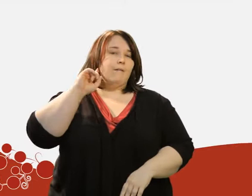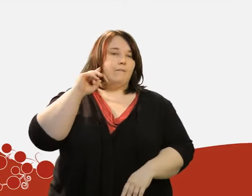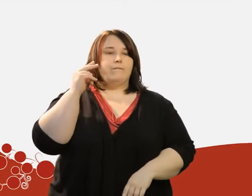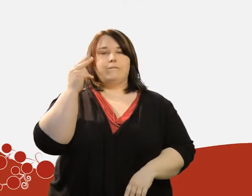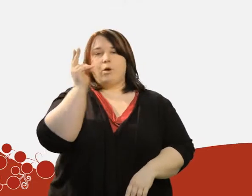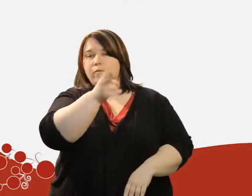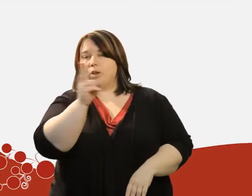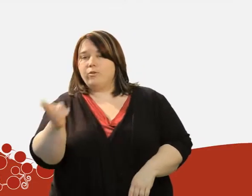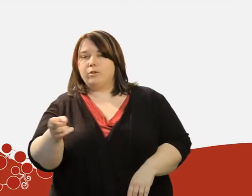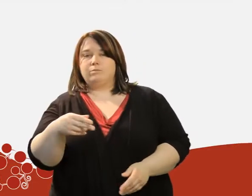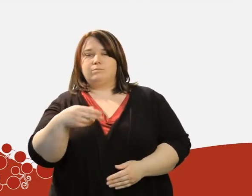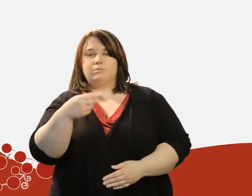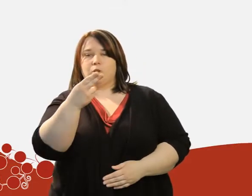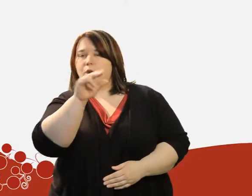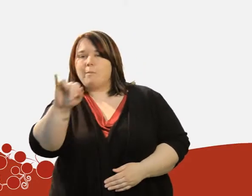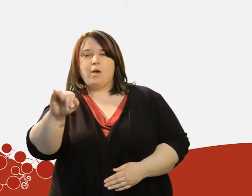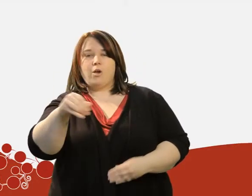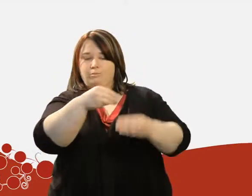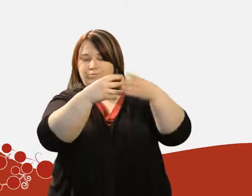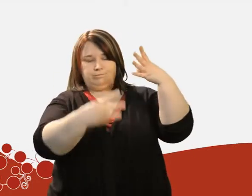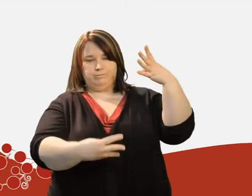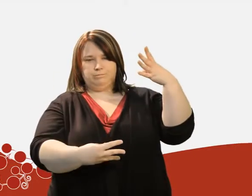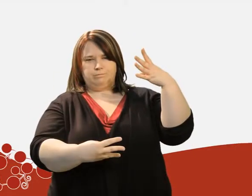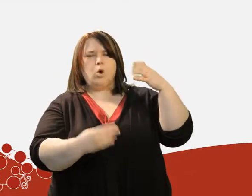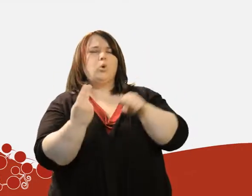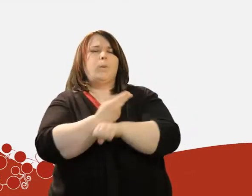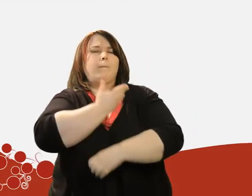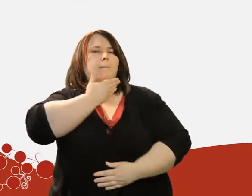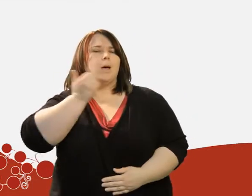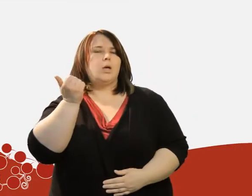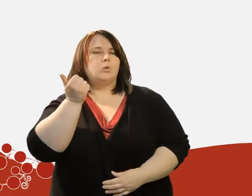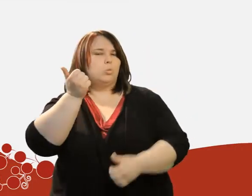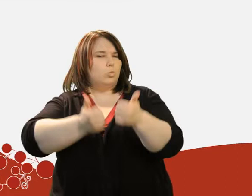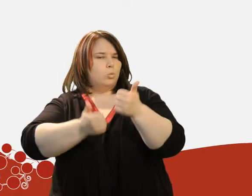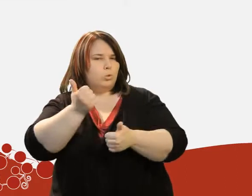Deaf, hard of hearing, hearing impaired. Which is the best to use?